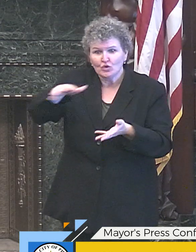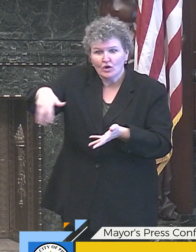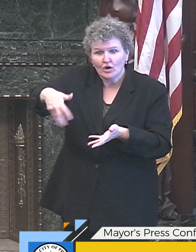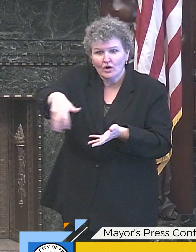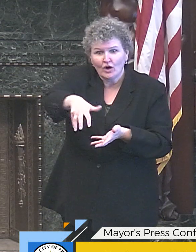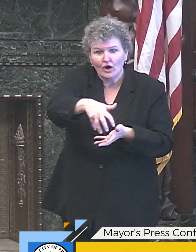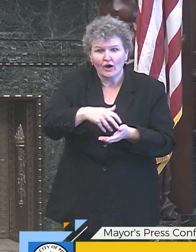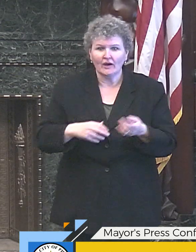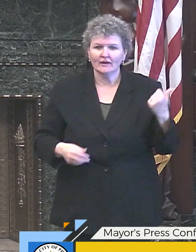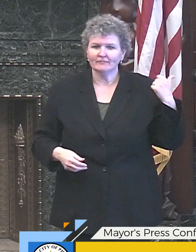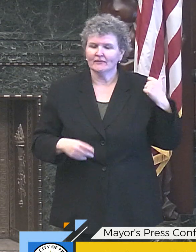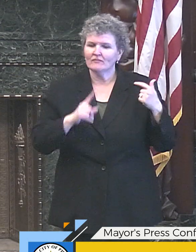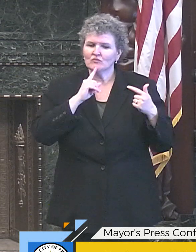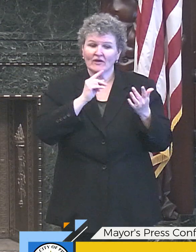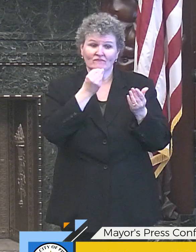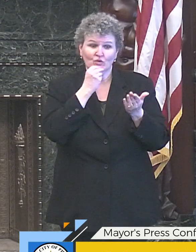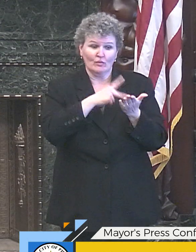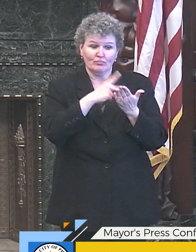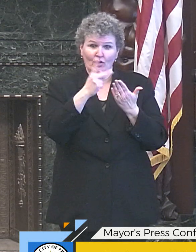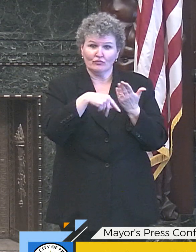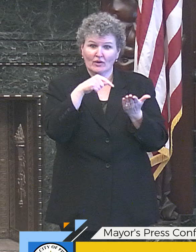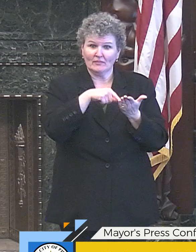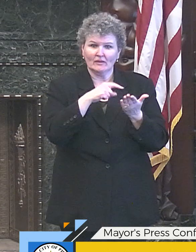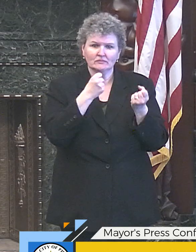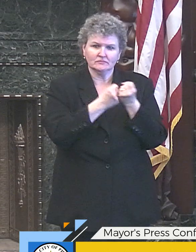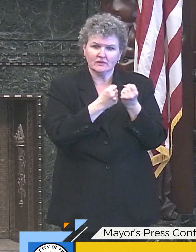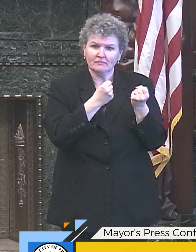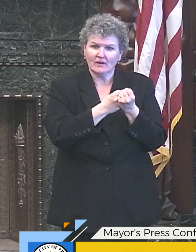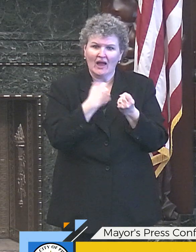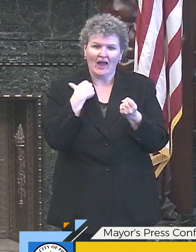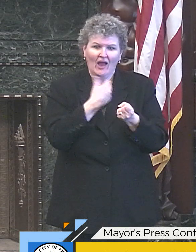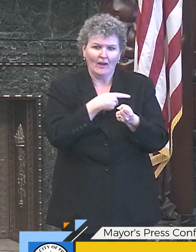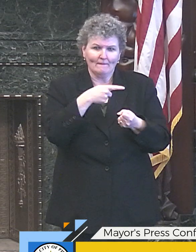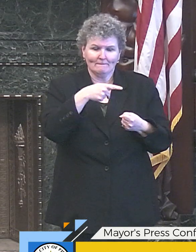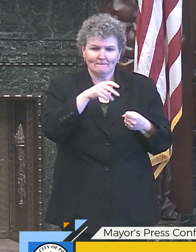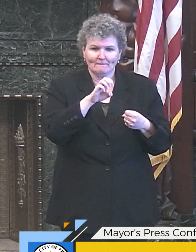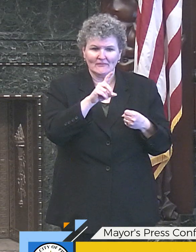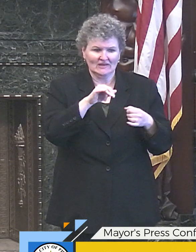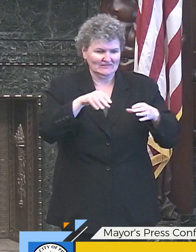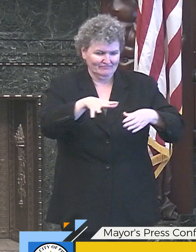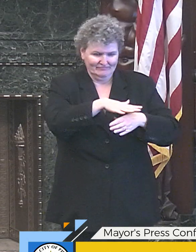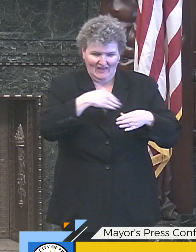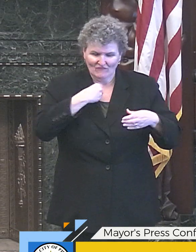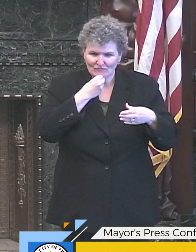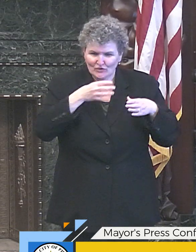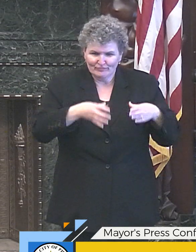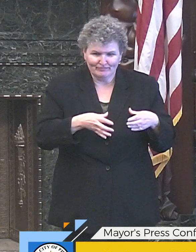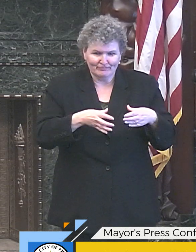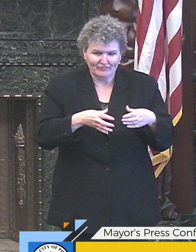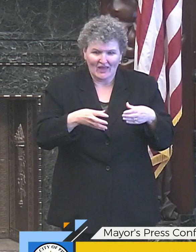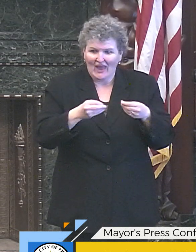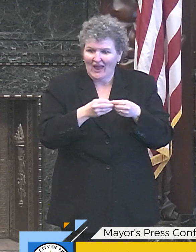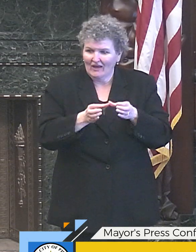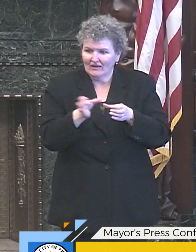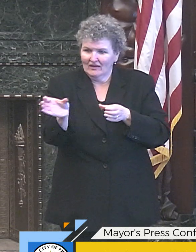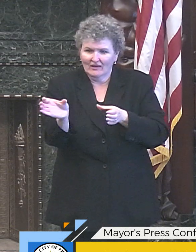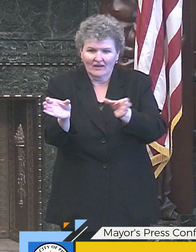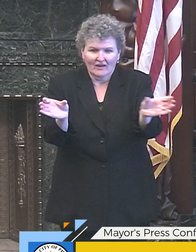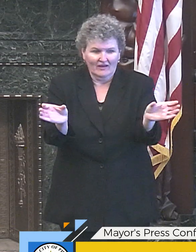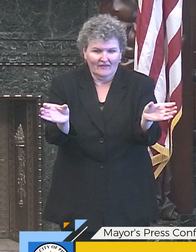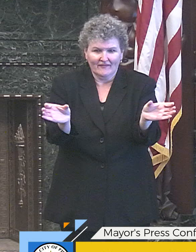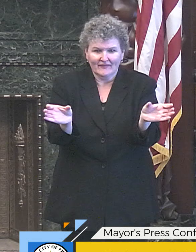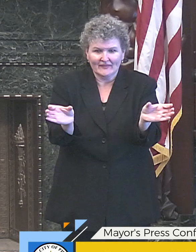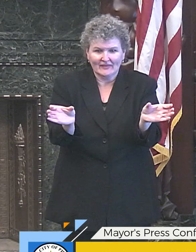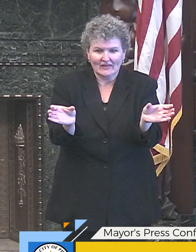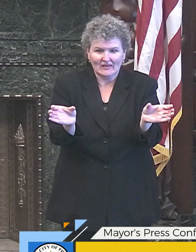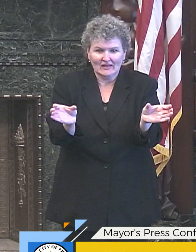distribution program is going to supplement our current pantry system, and we're going to do everything we can to keep this food distribution system up and running.